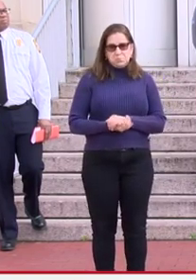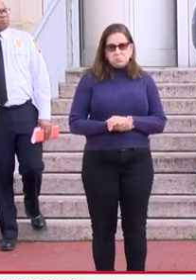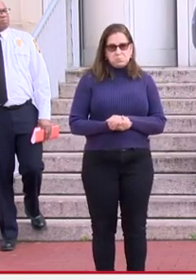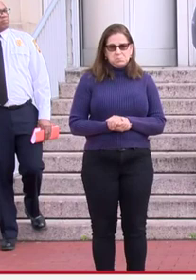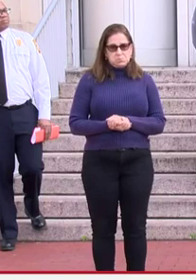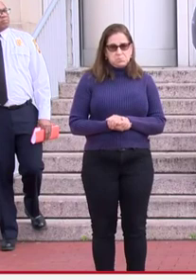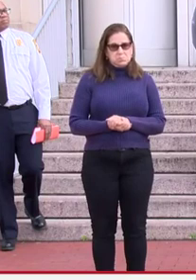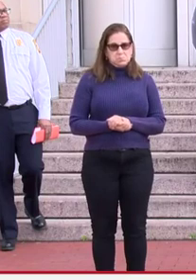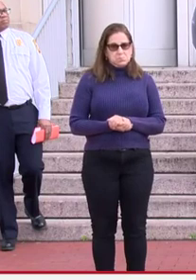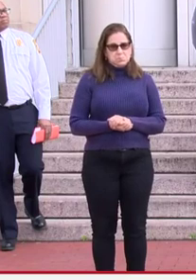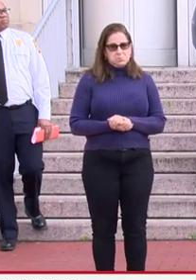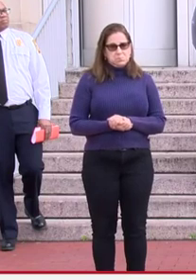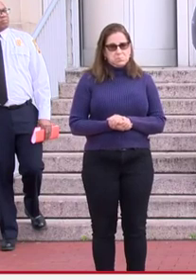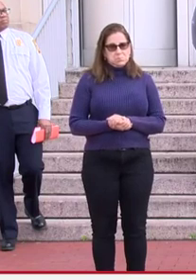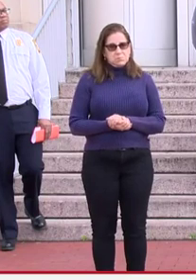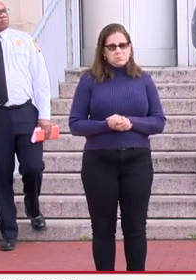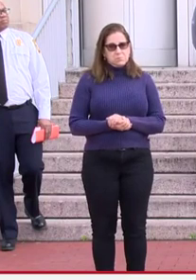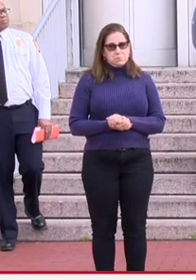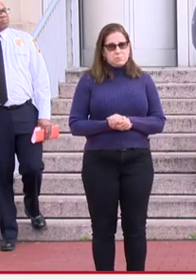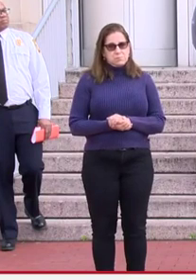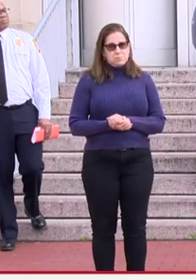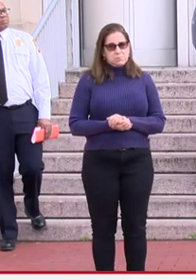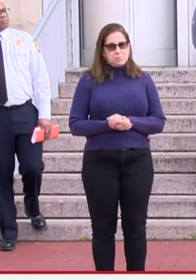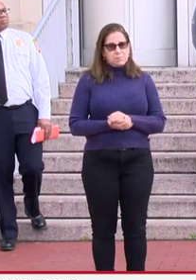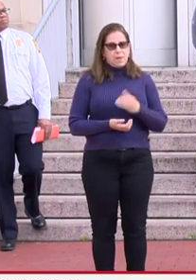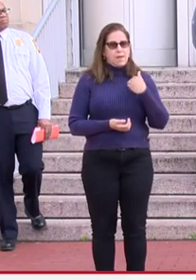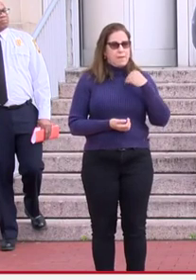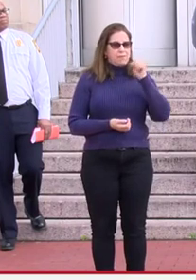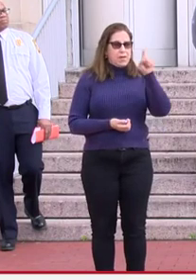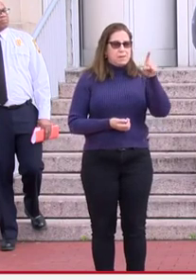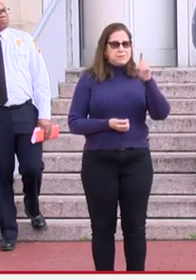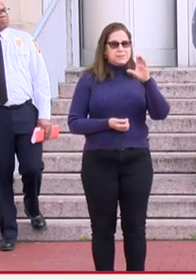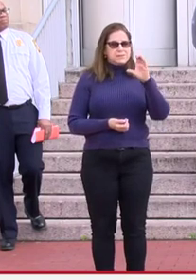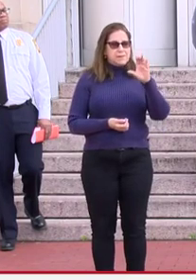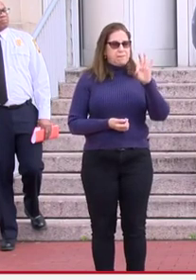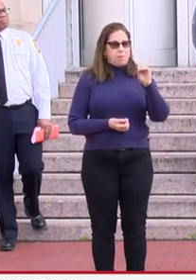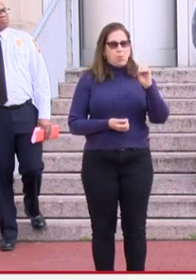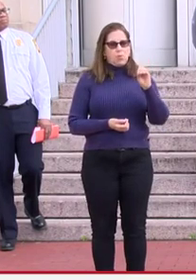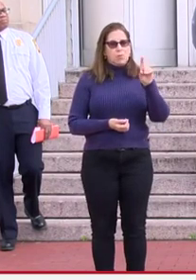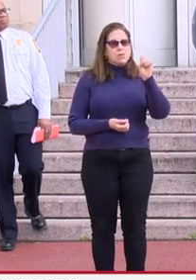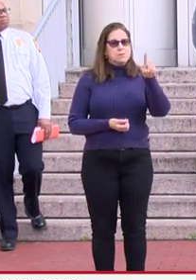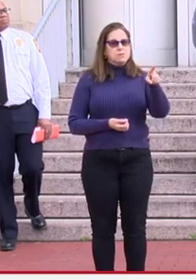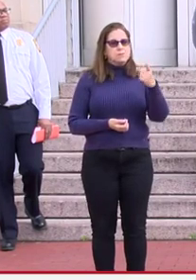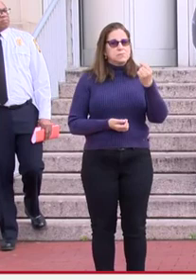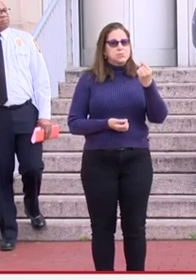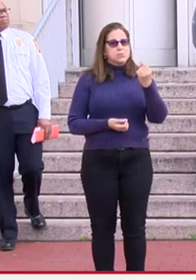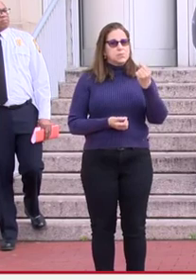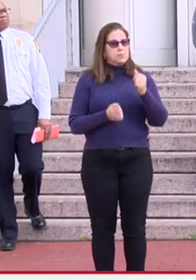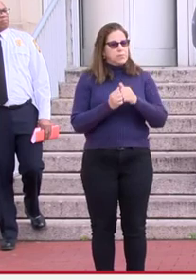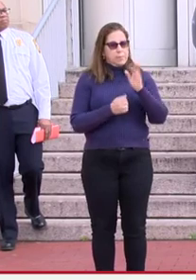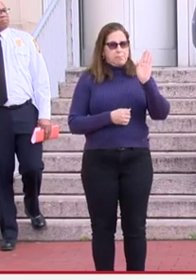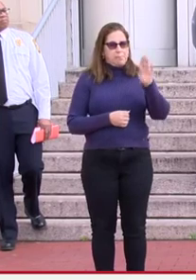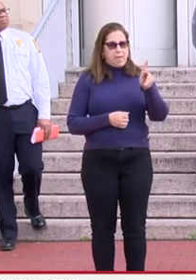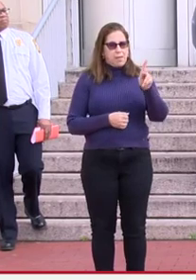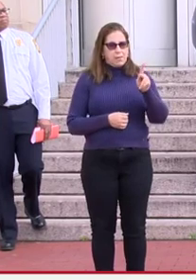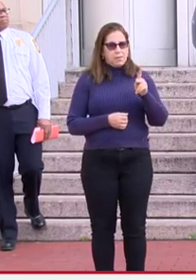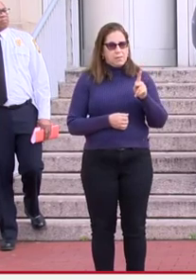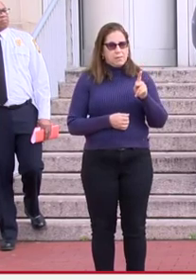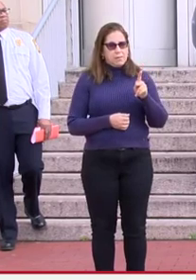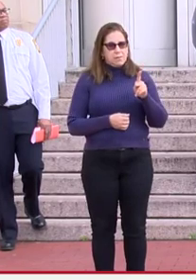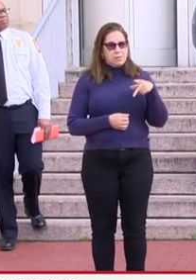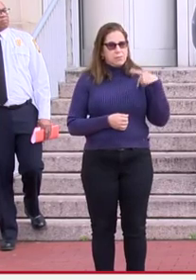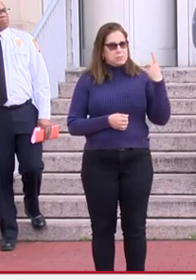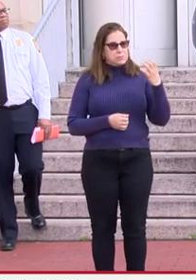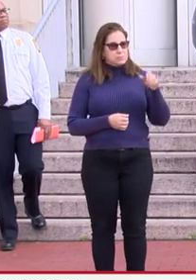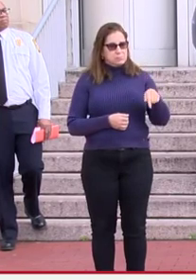our CFO to have a number of conversations with banks, including the district's operations, and